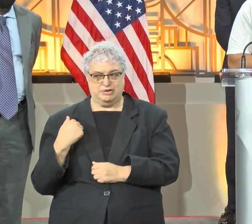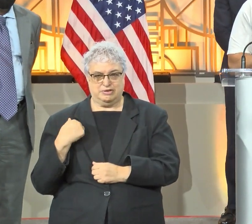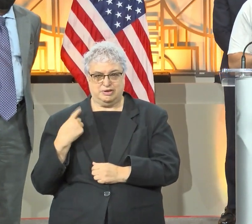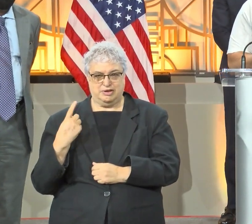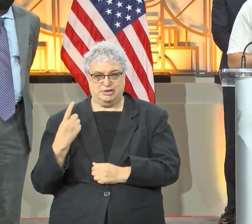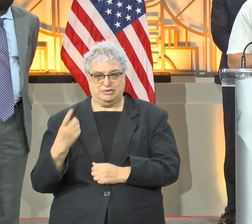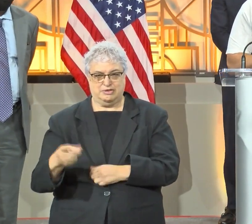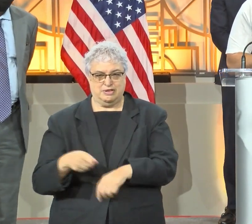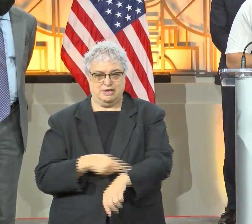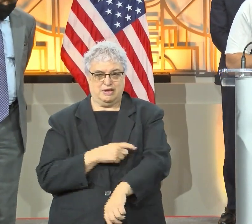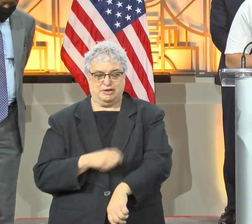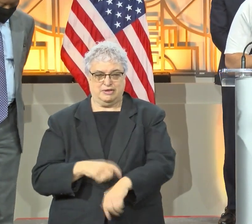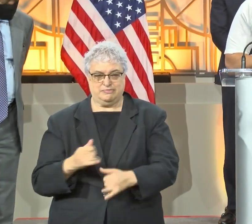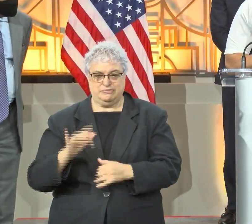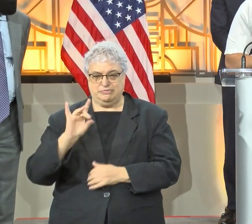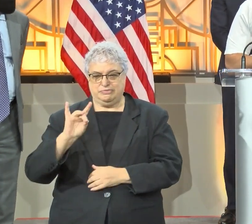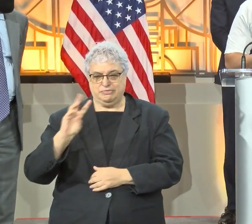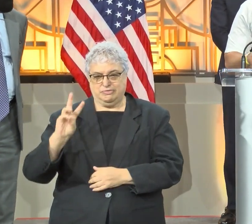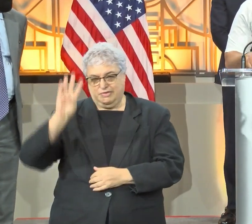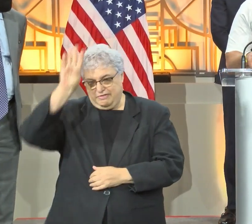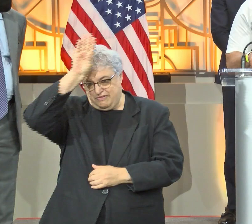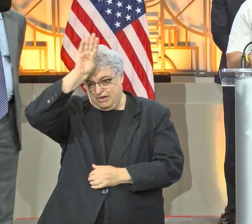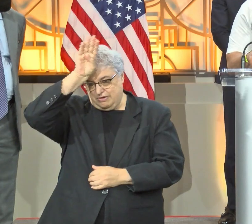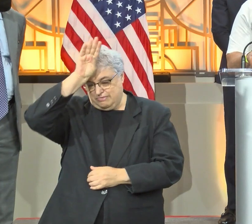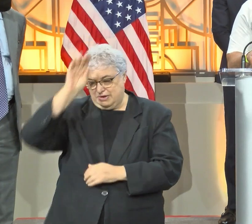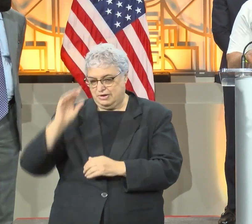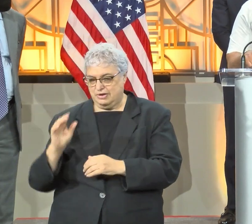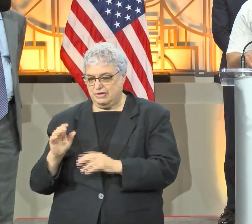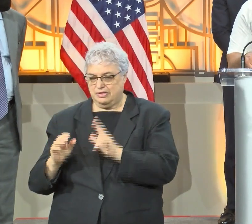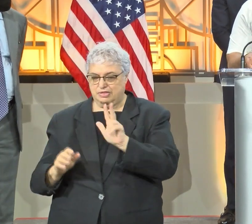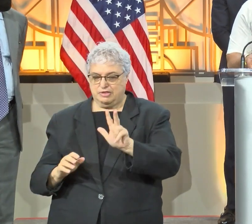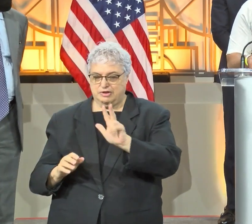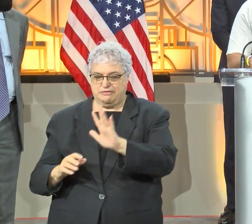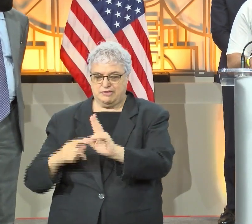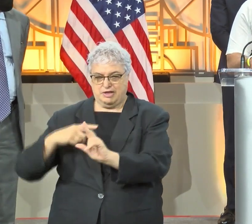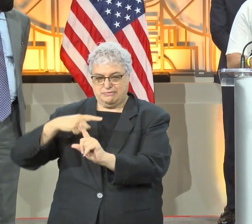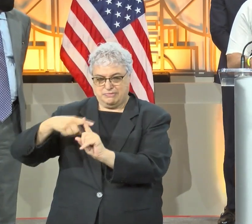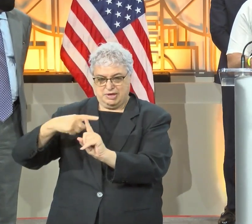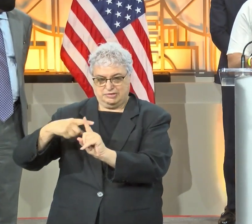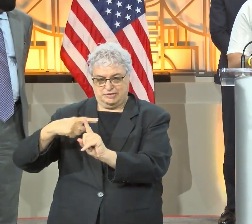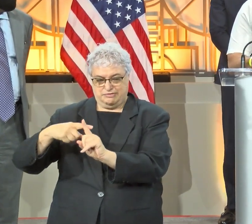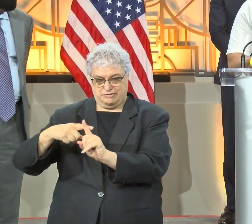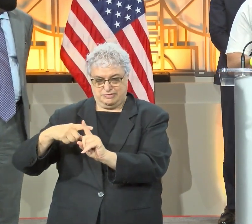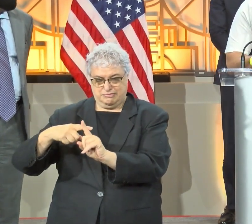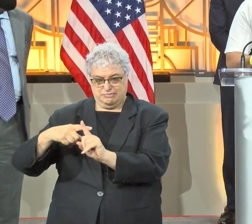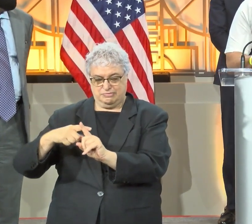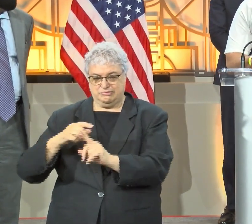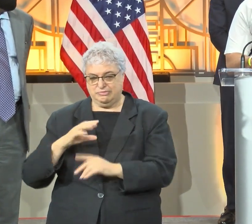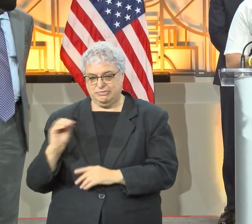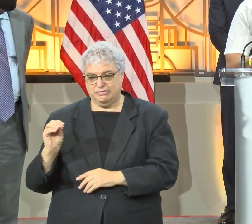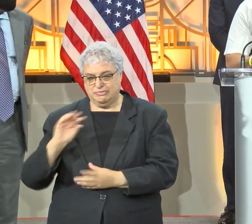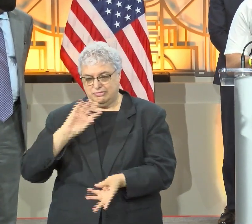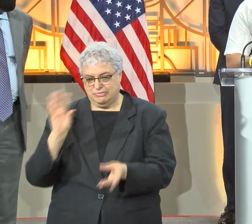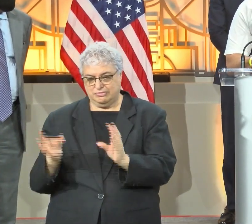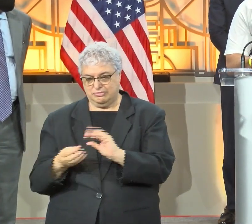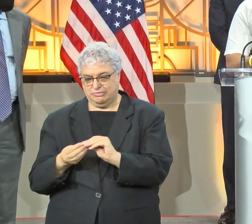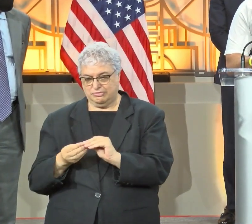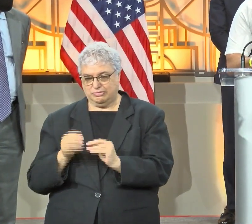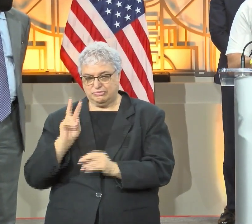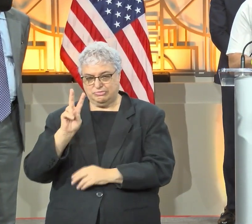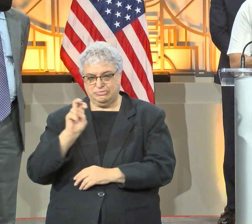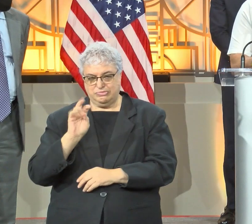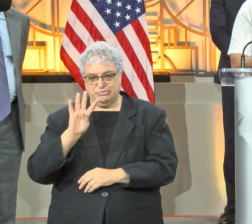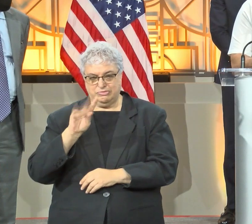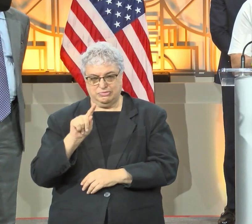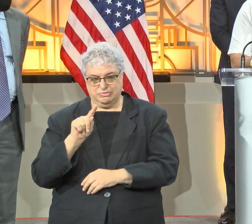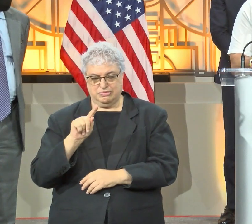long time. We're at 86 firefighters in quarantine. We have 35 that are positive for coronavirus. In total, we've had